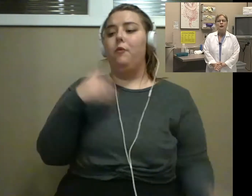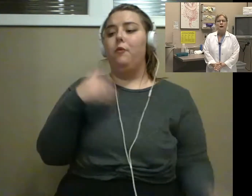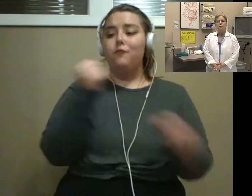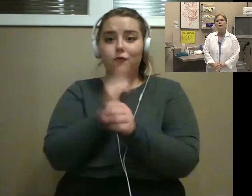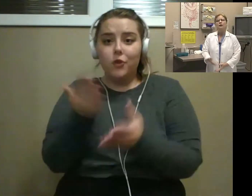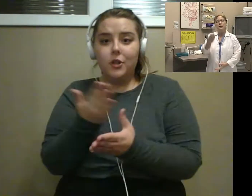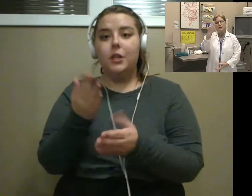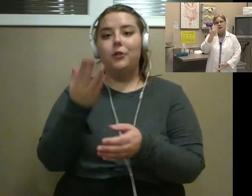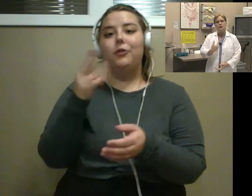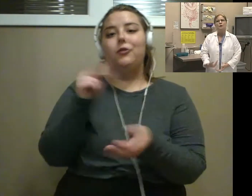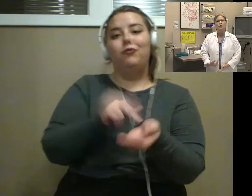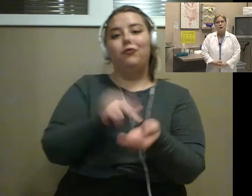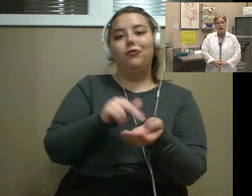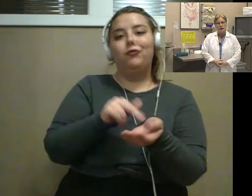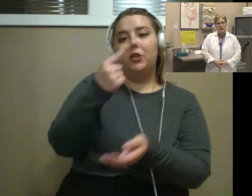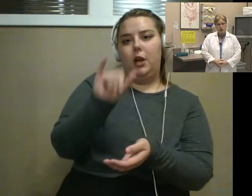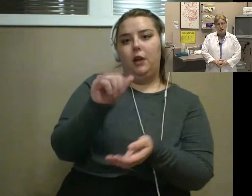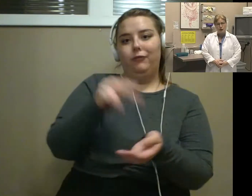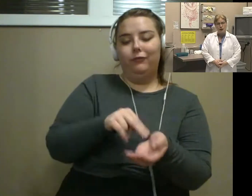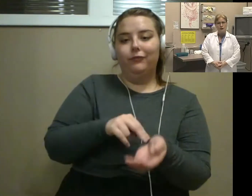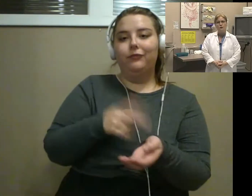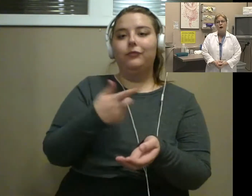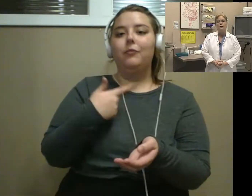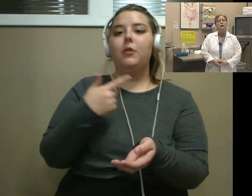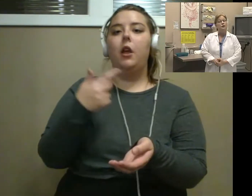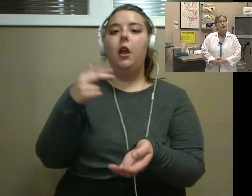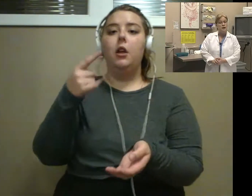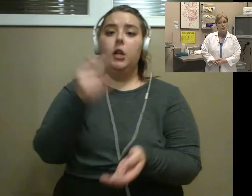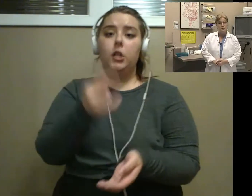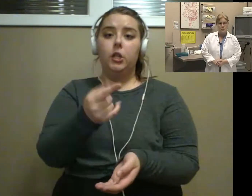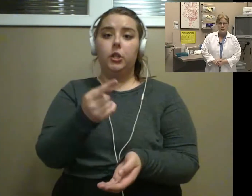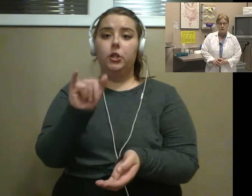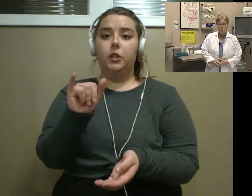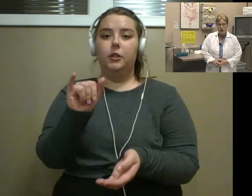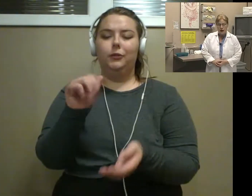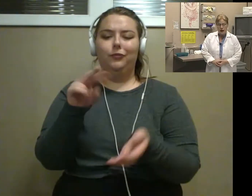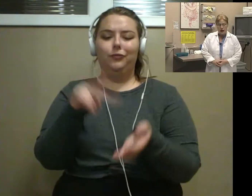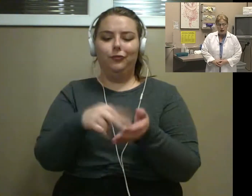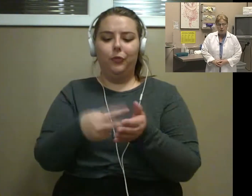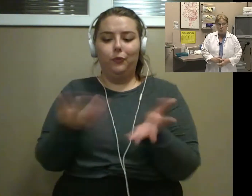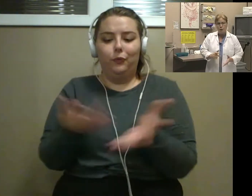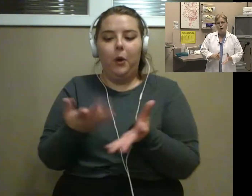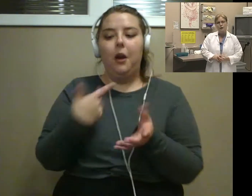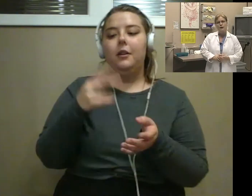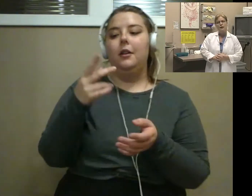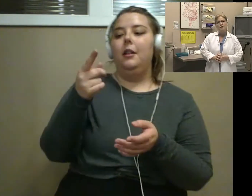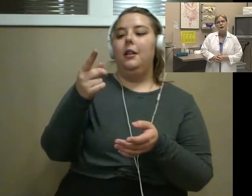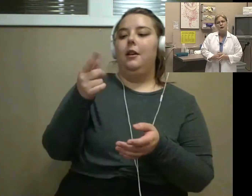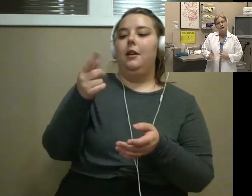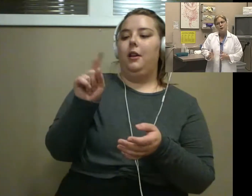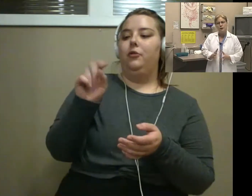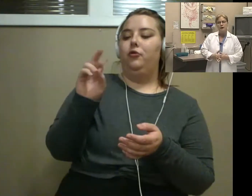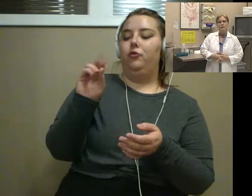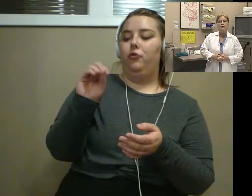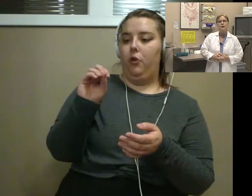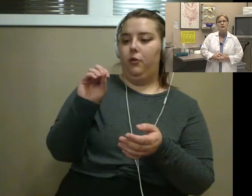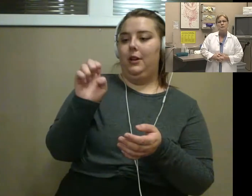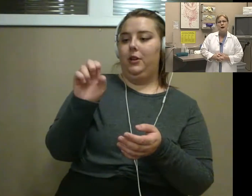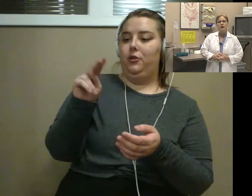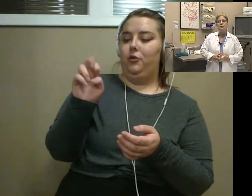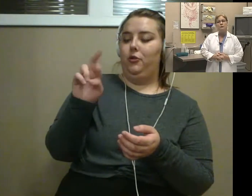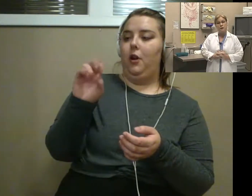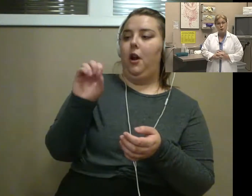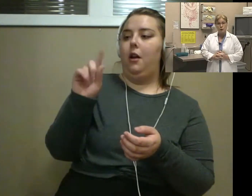We look at everything that has to do with your digestive tract and your digestive system. We're here today to kind of explain a few